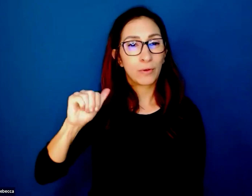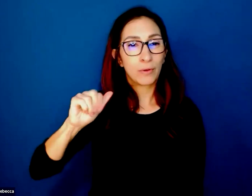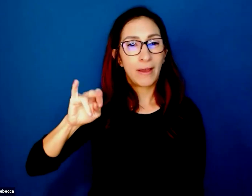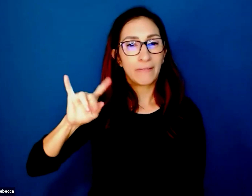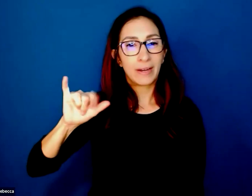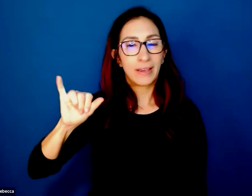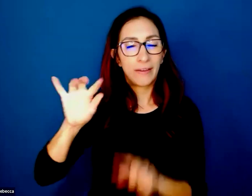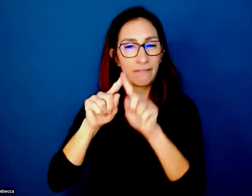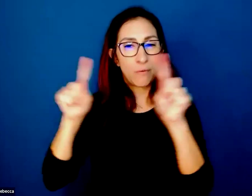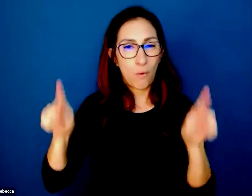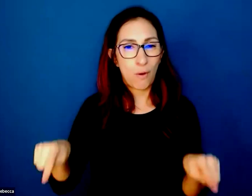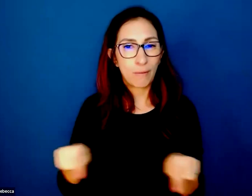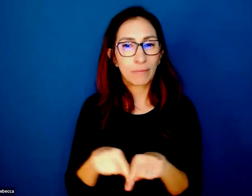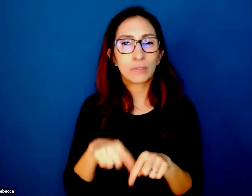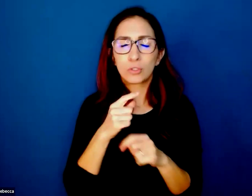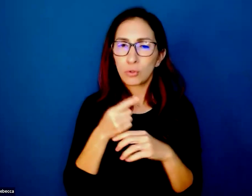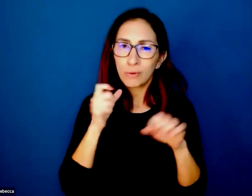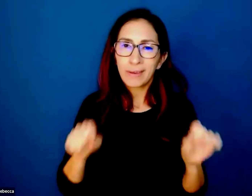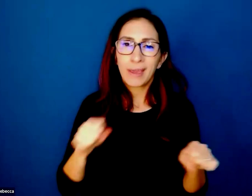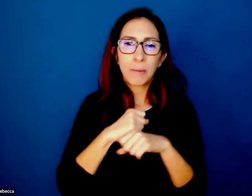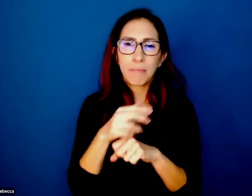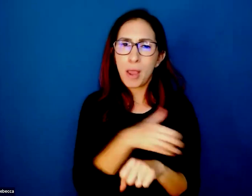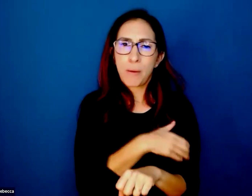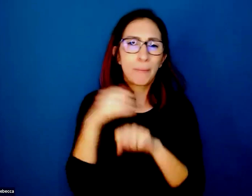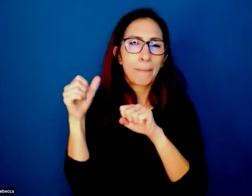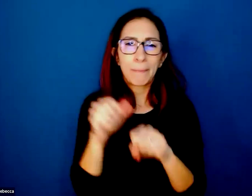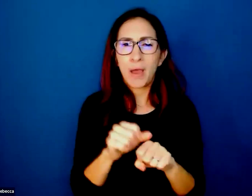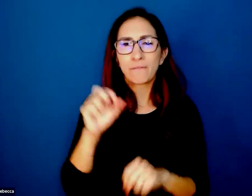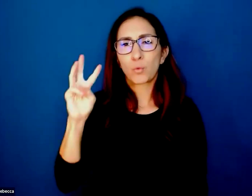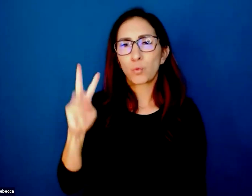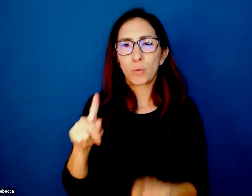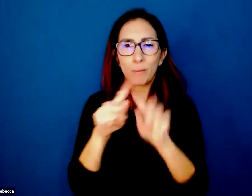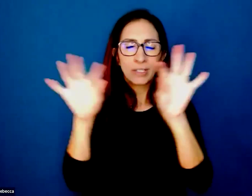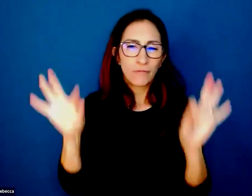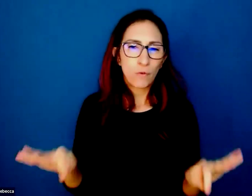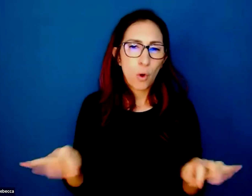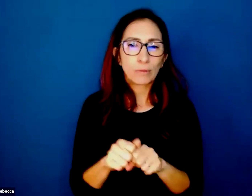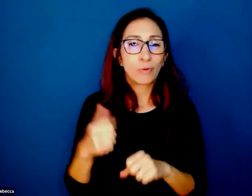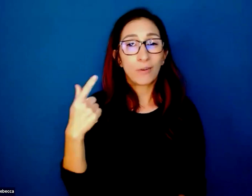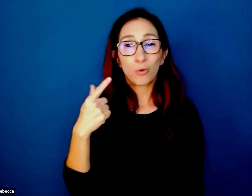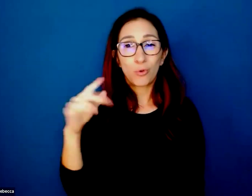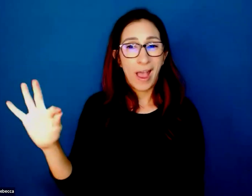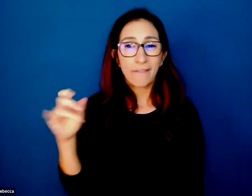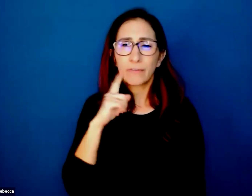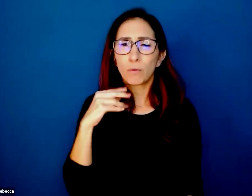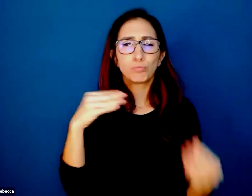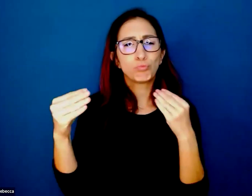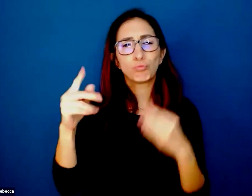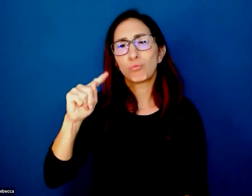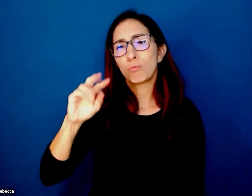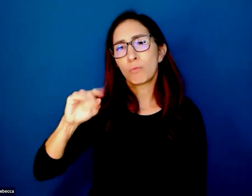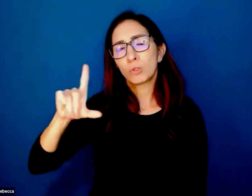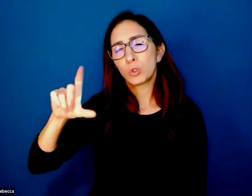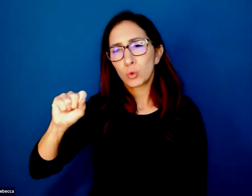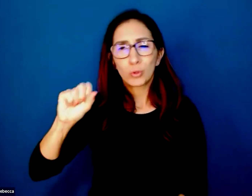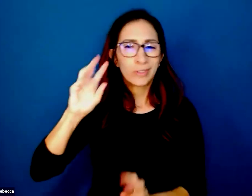with Gravity Forms. Flexible tools for creators, developers, and teams of all sizes. Platinum sponsor,